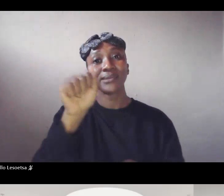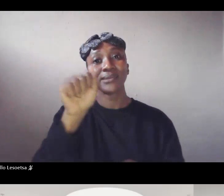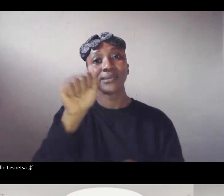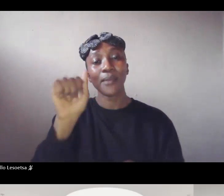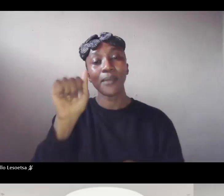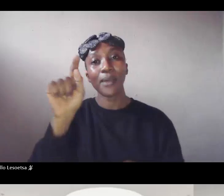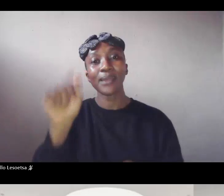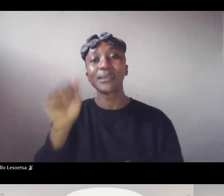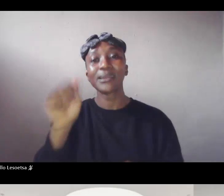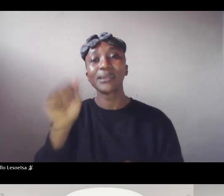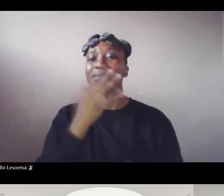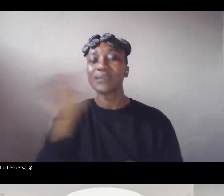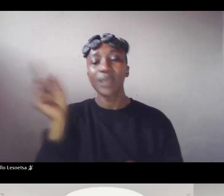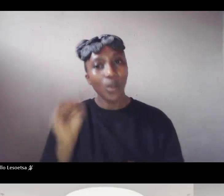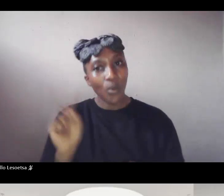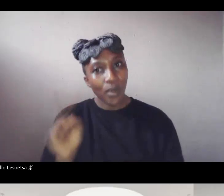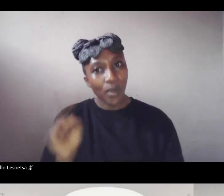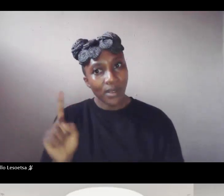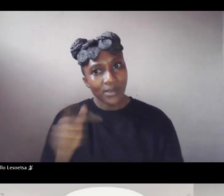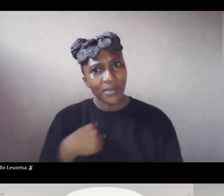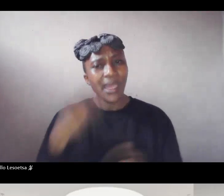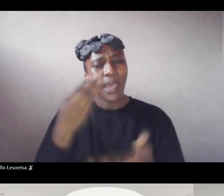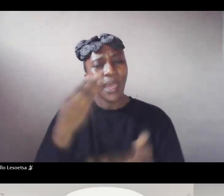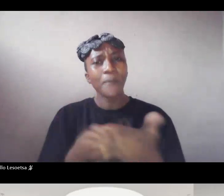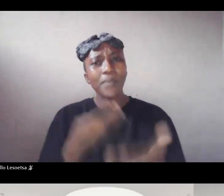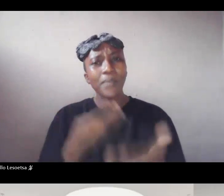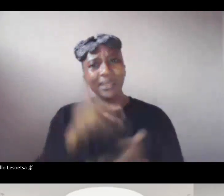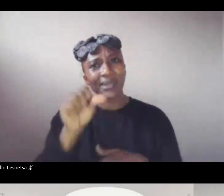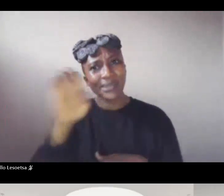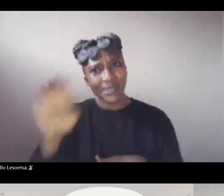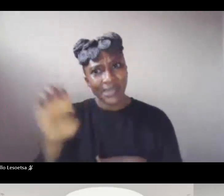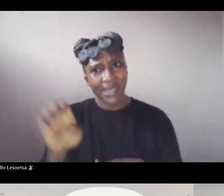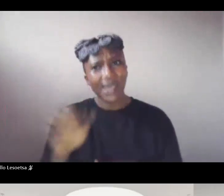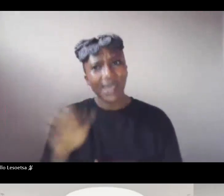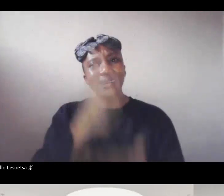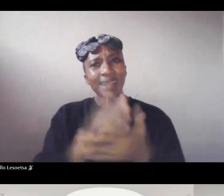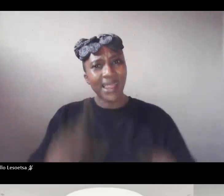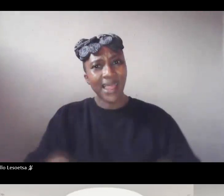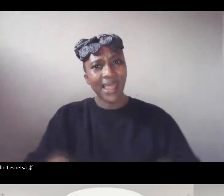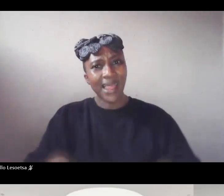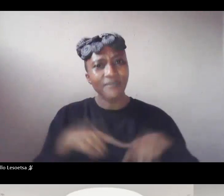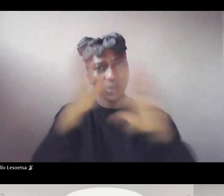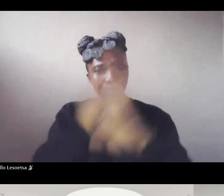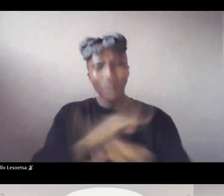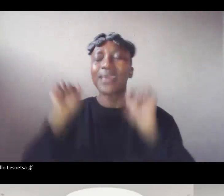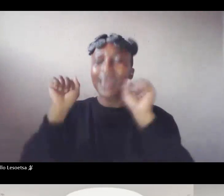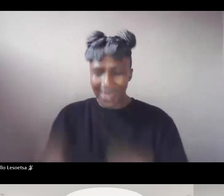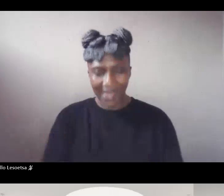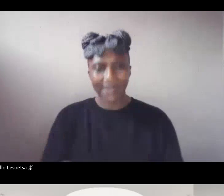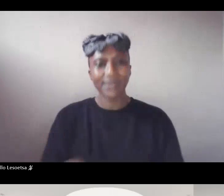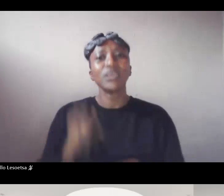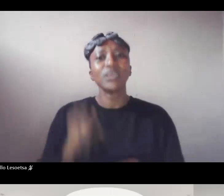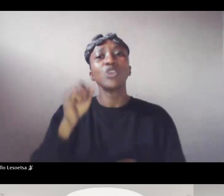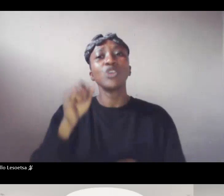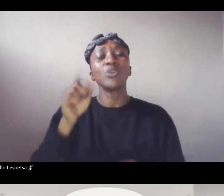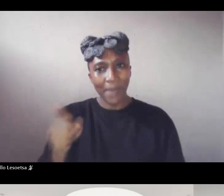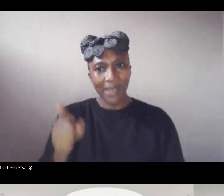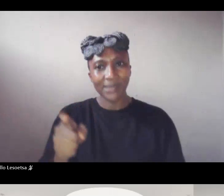to the real life situation. Yes, that's like I want to keep people thinking about, because that's if you don't get that at the end of this course,